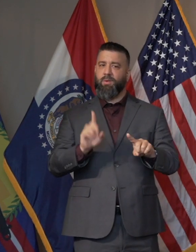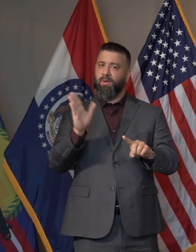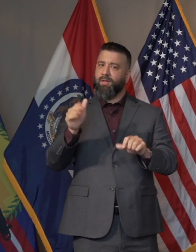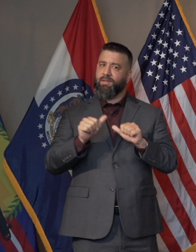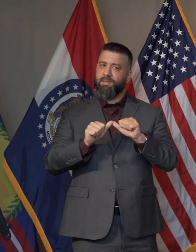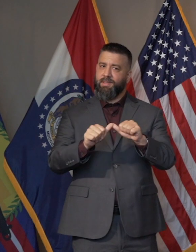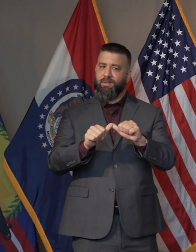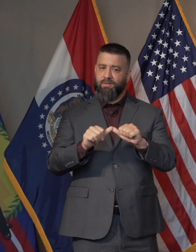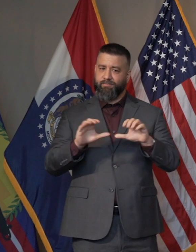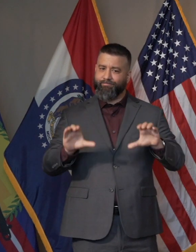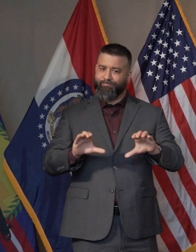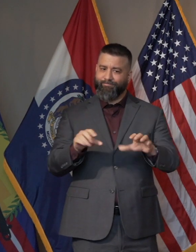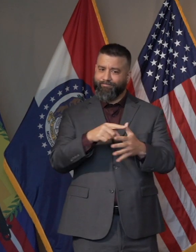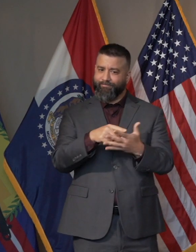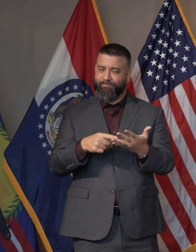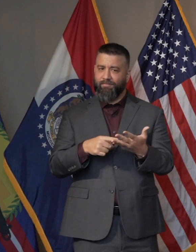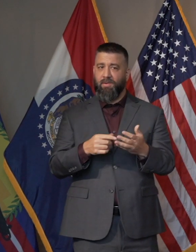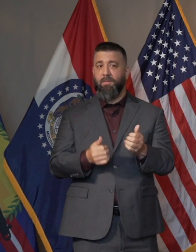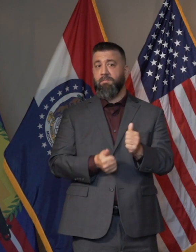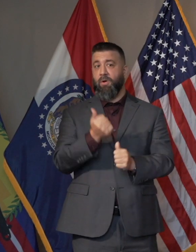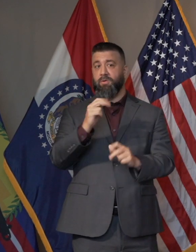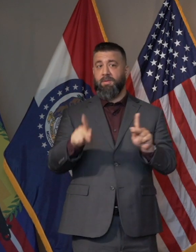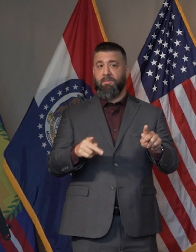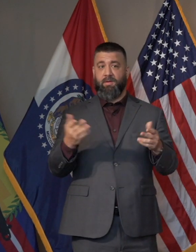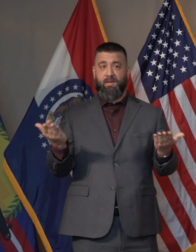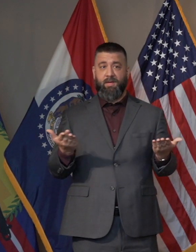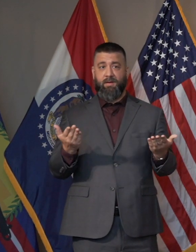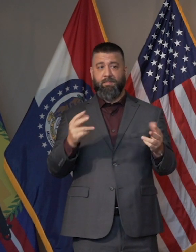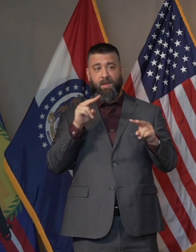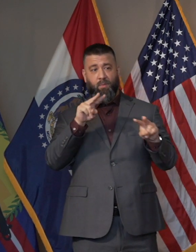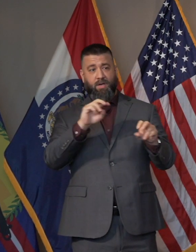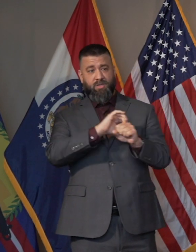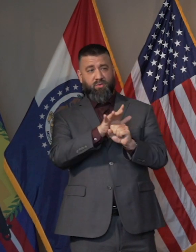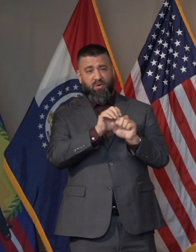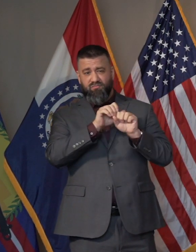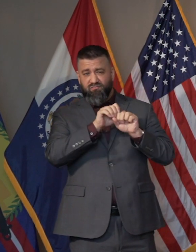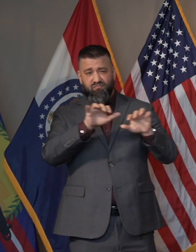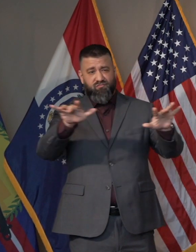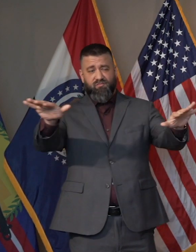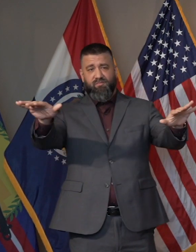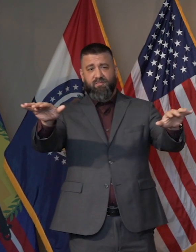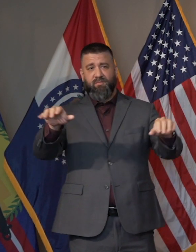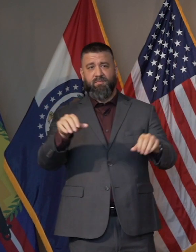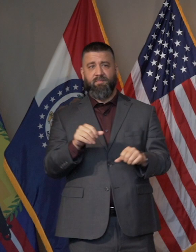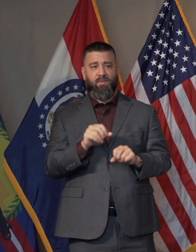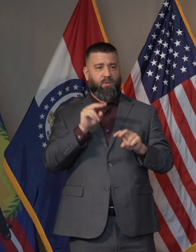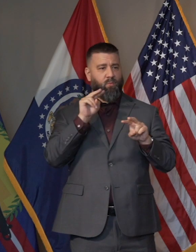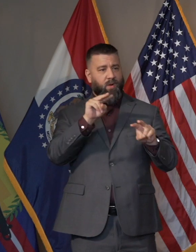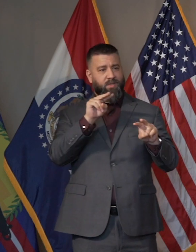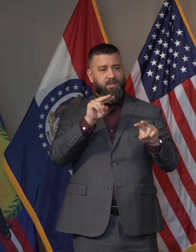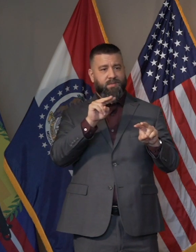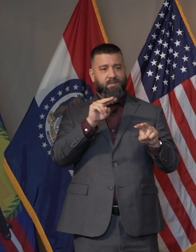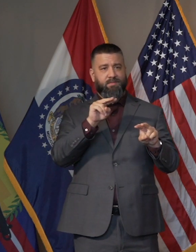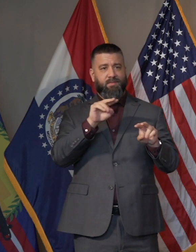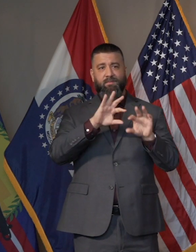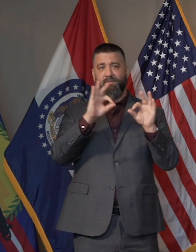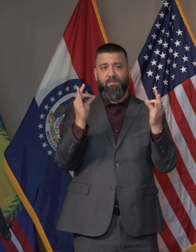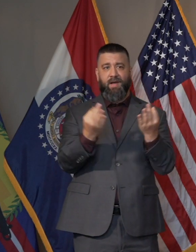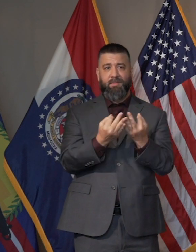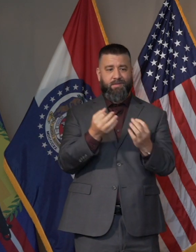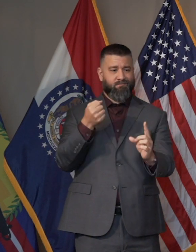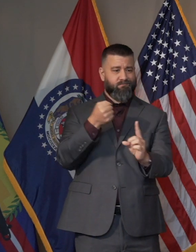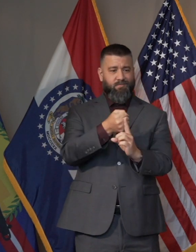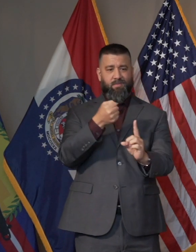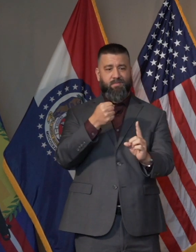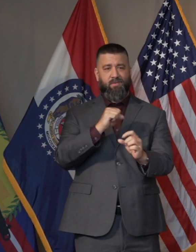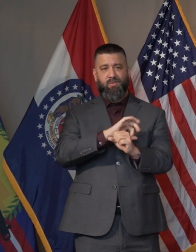vast majority of people in St. Louis County are watching this virus rage in our community. They're watching their loved ones